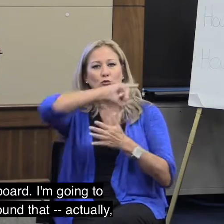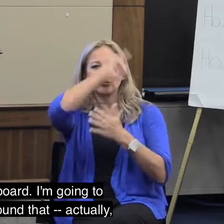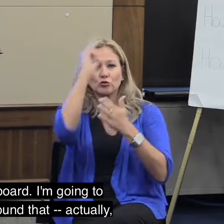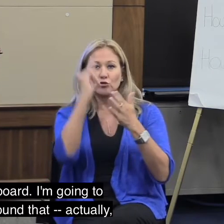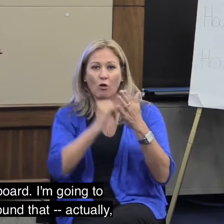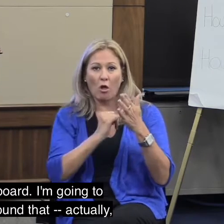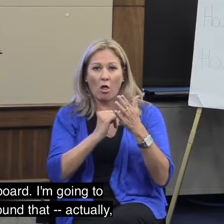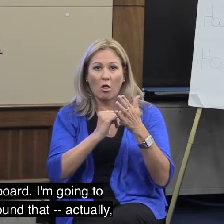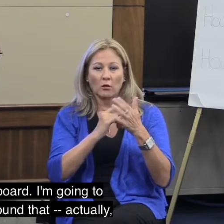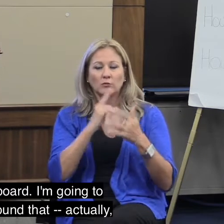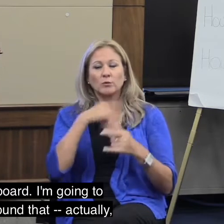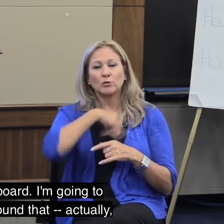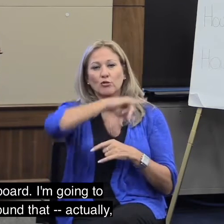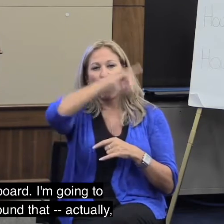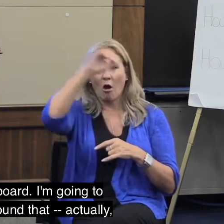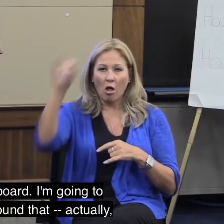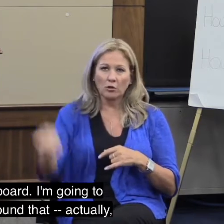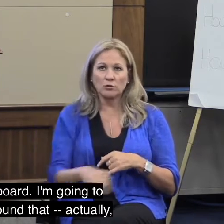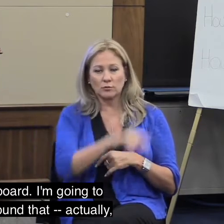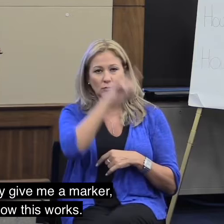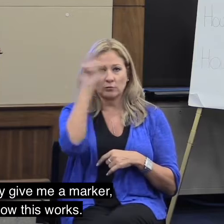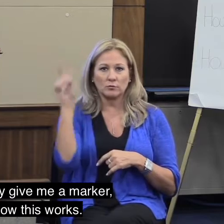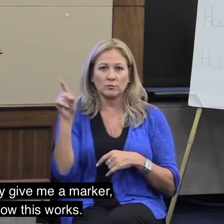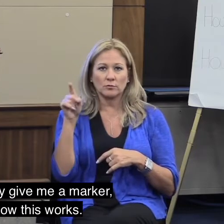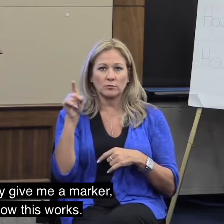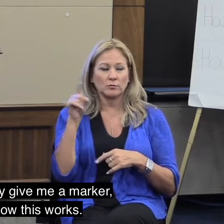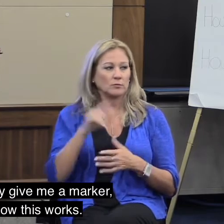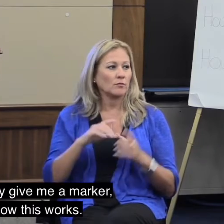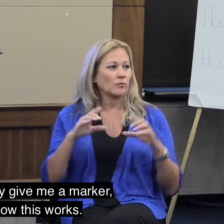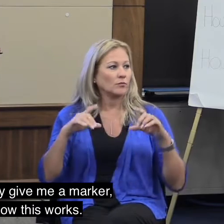a circle, and then around that, actually, if we can